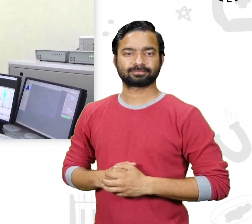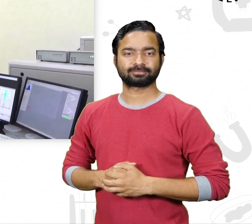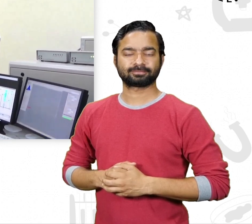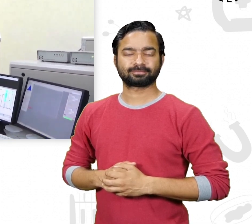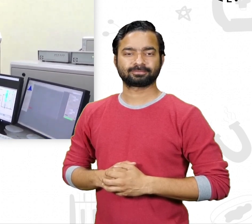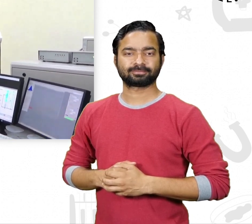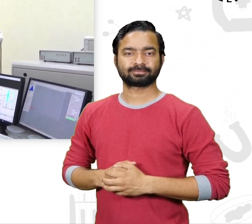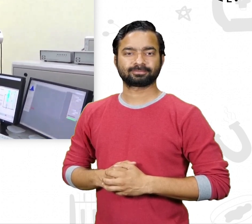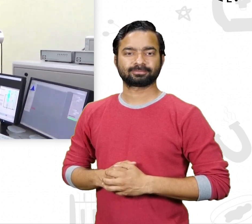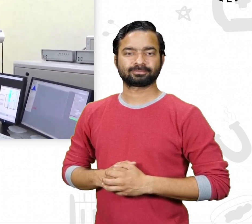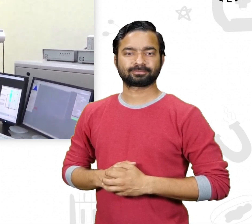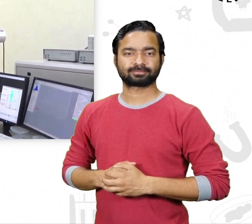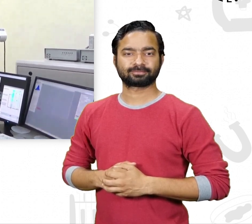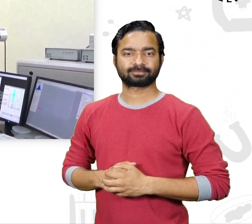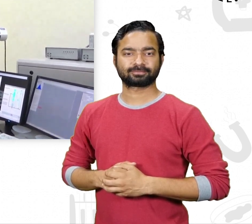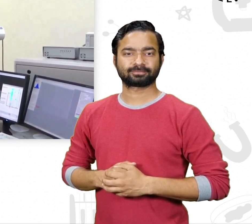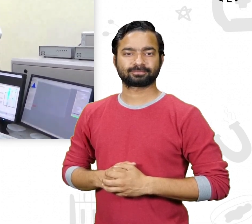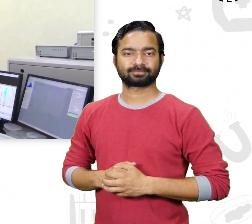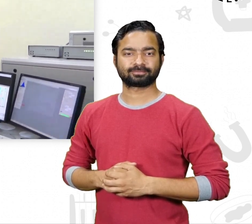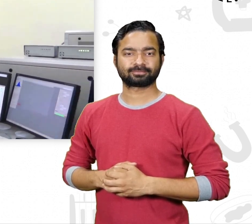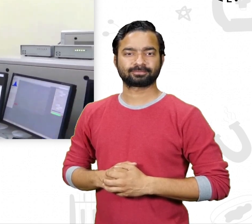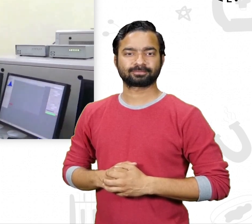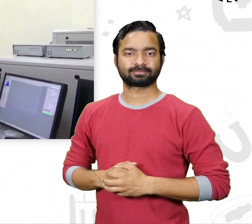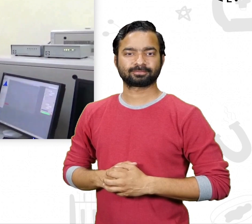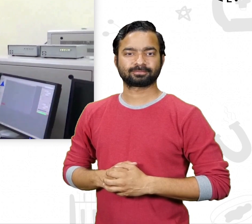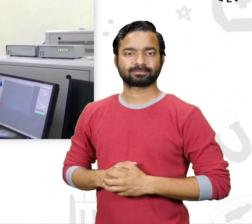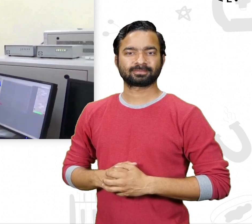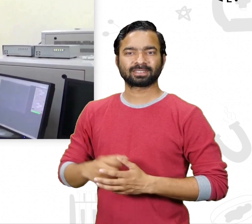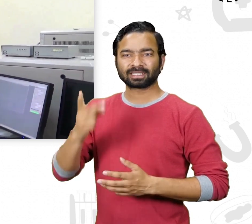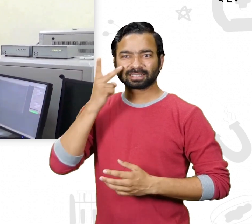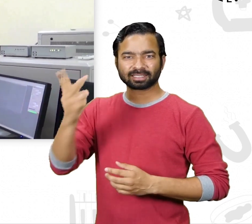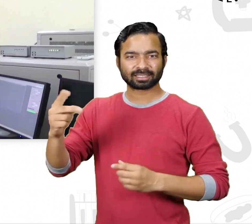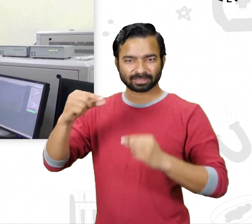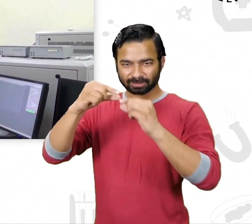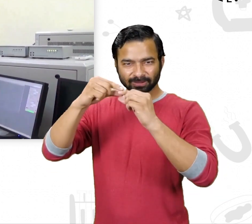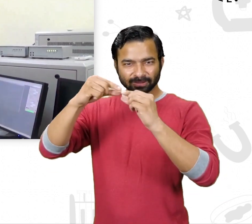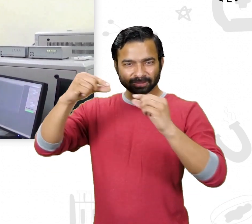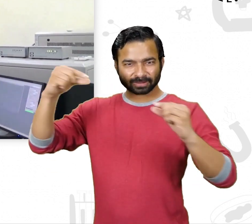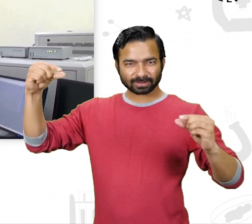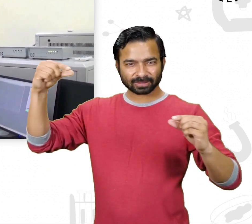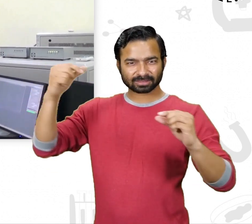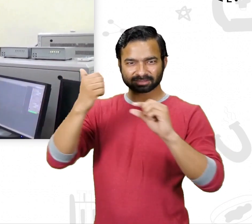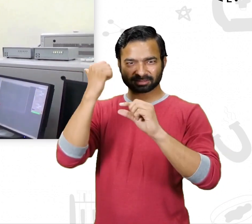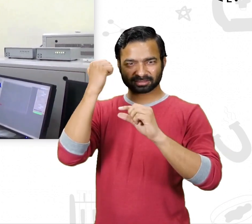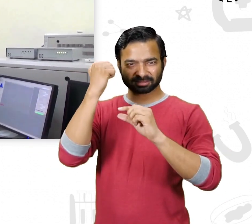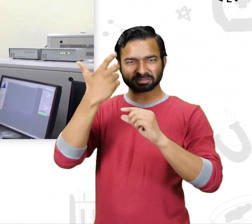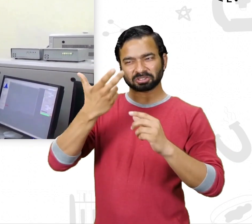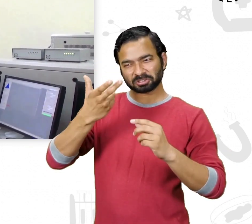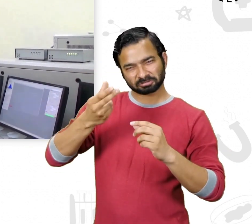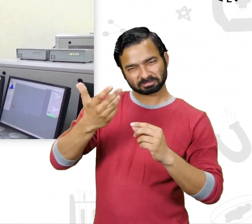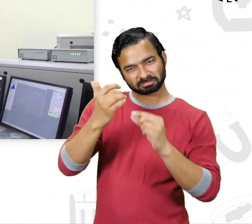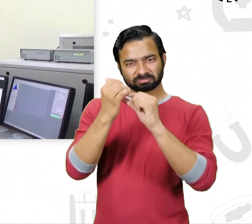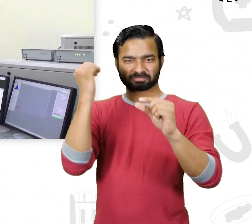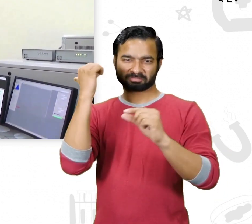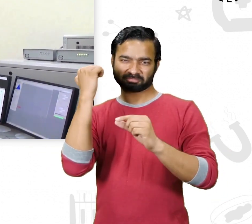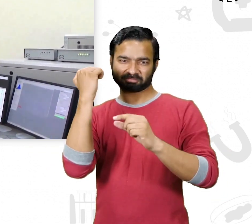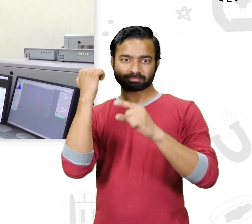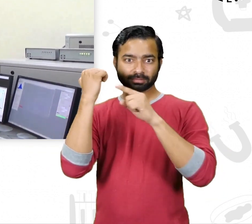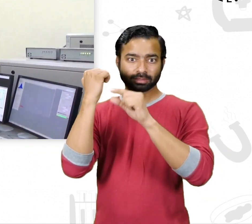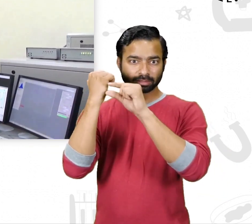name is grid. This is made up of carbon. And it contains 200 holes. This grid